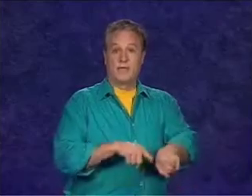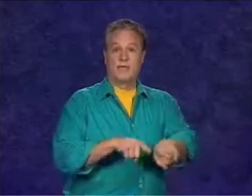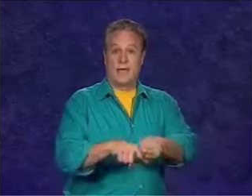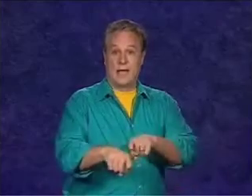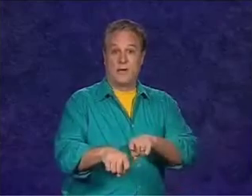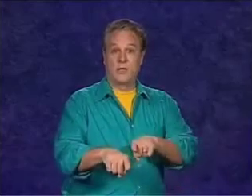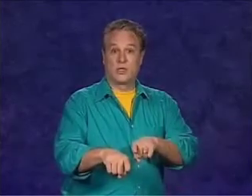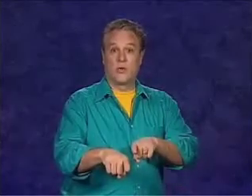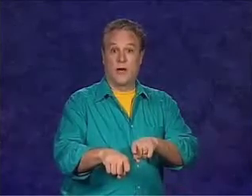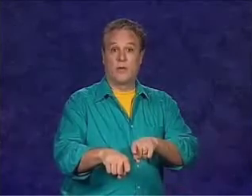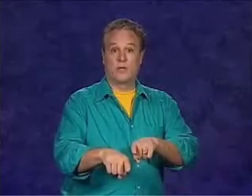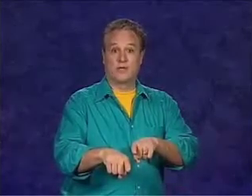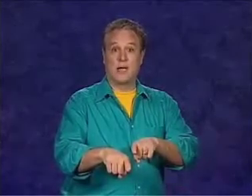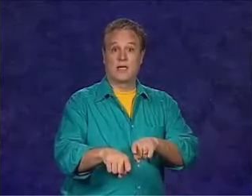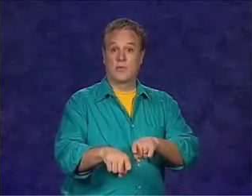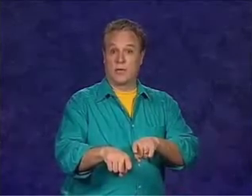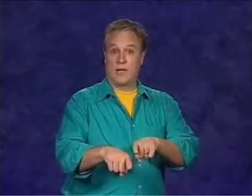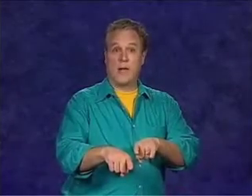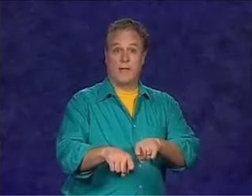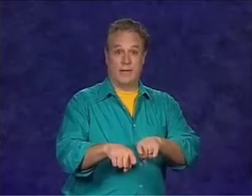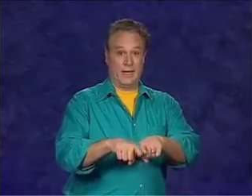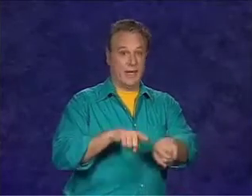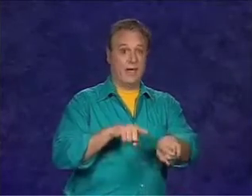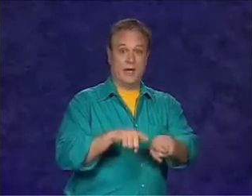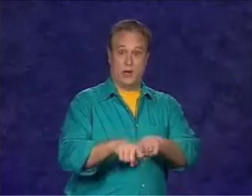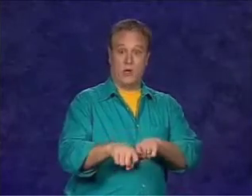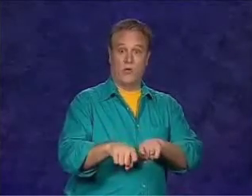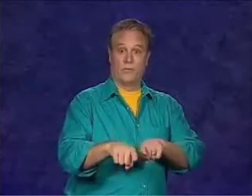This sign was created when socks were commonly knitted at home.